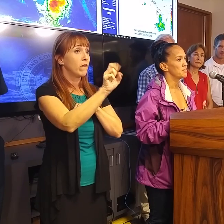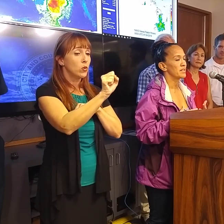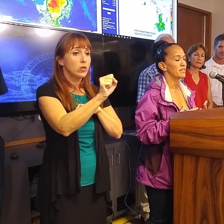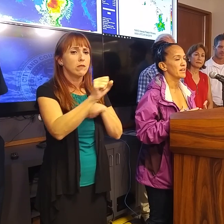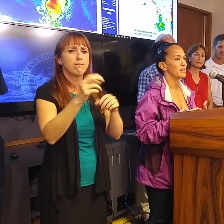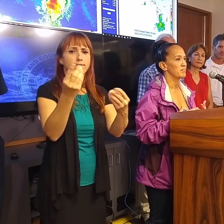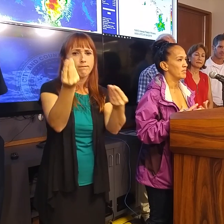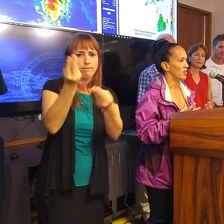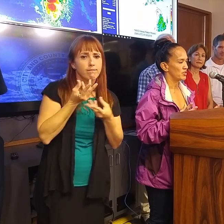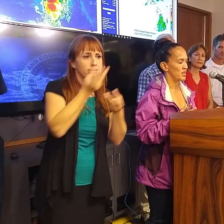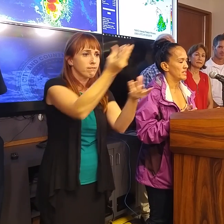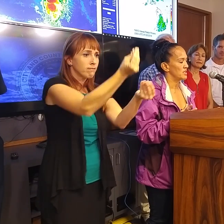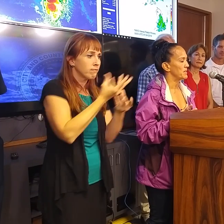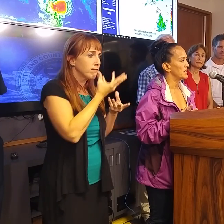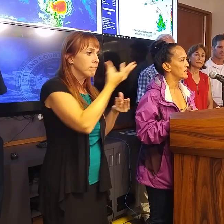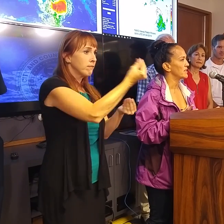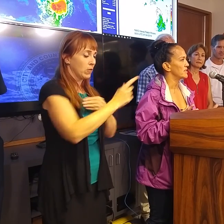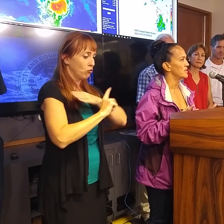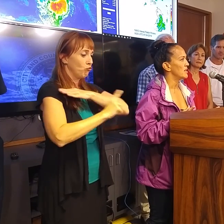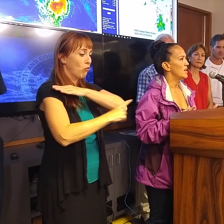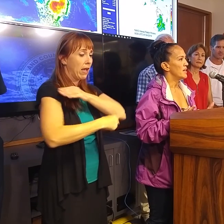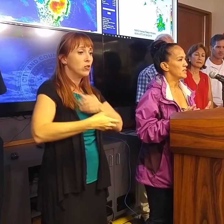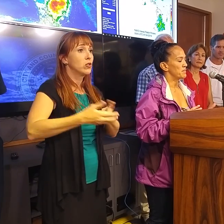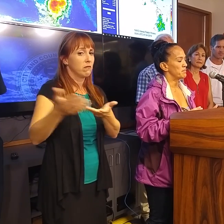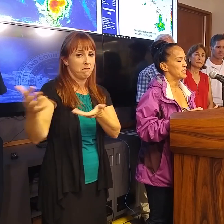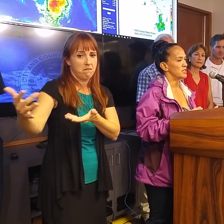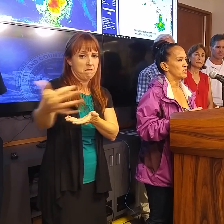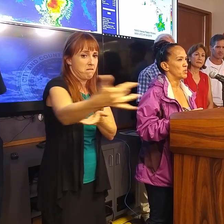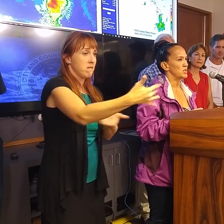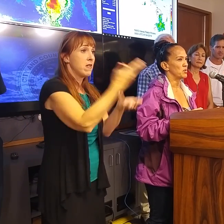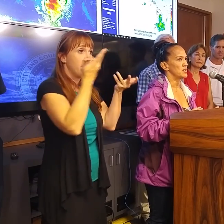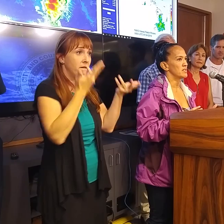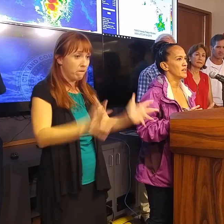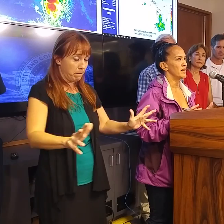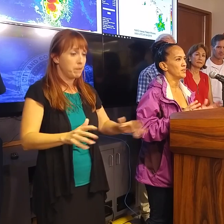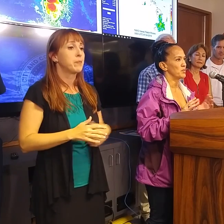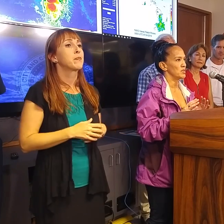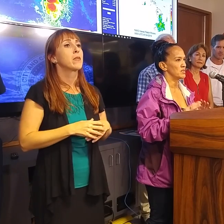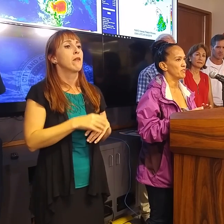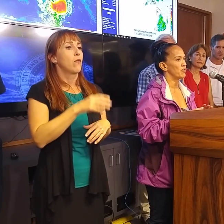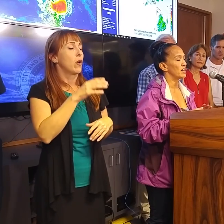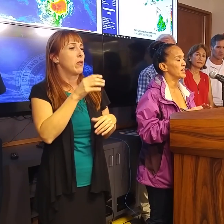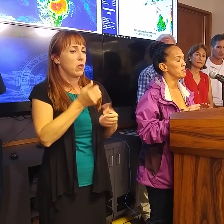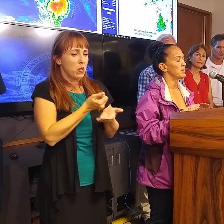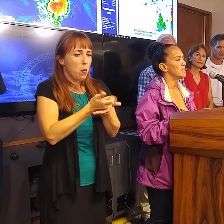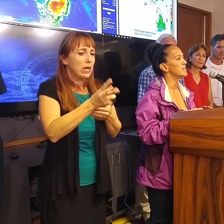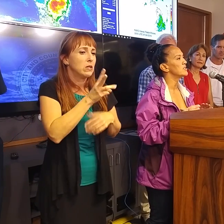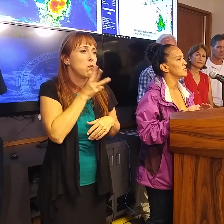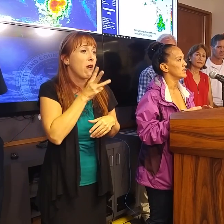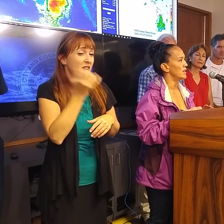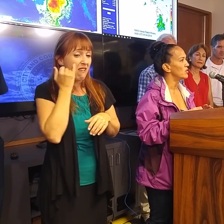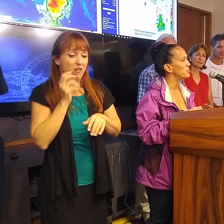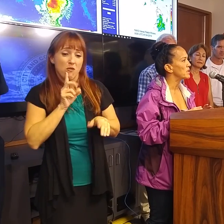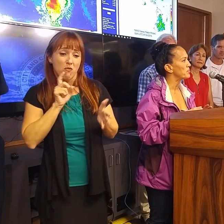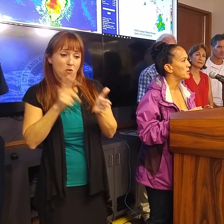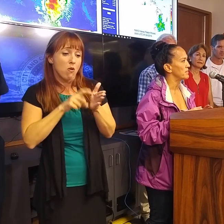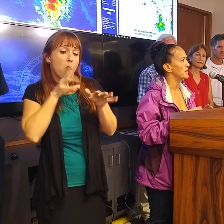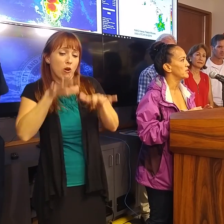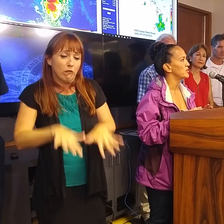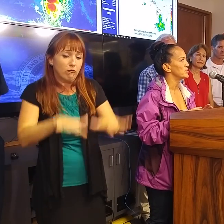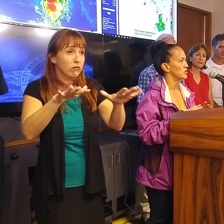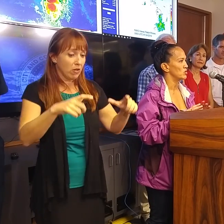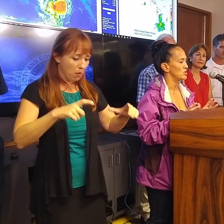reported to me that all the trash has been collected. As Mayor mentioned, on the wastewater side, when you see flooding, please do not open up